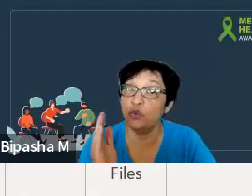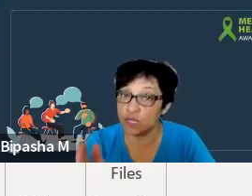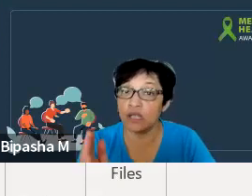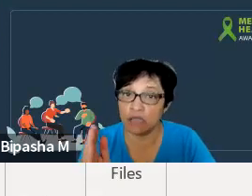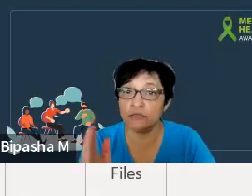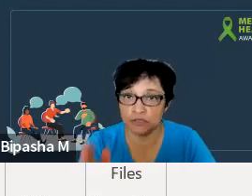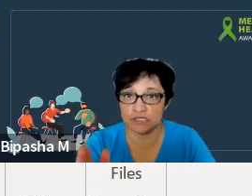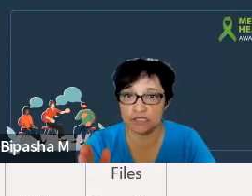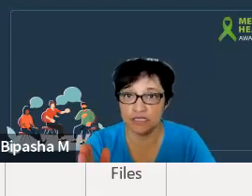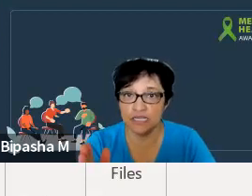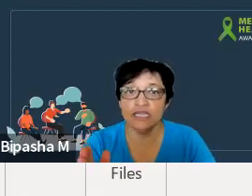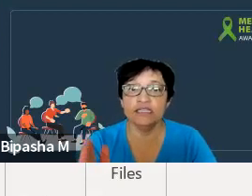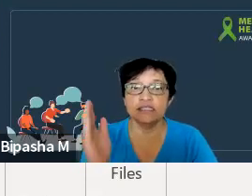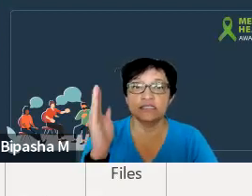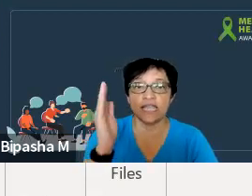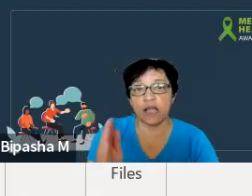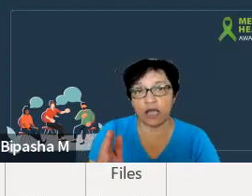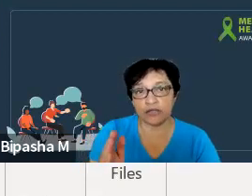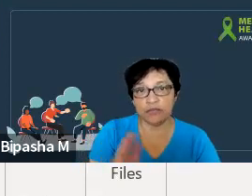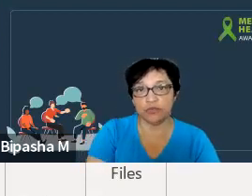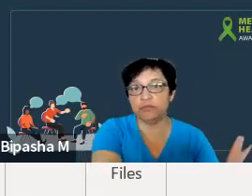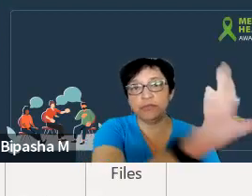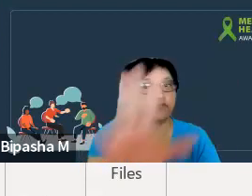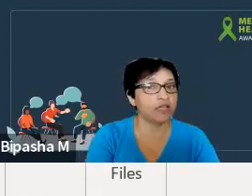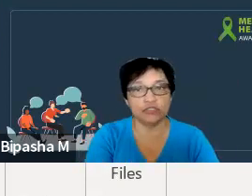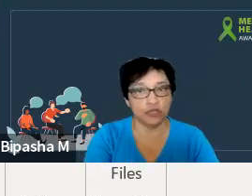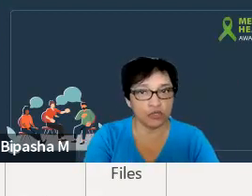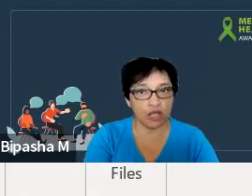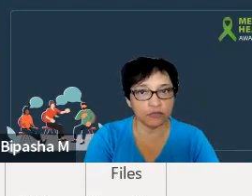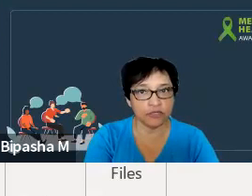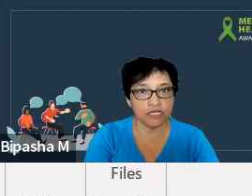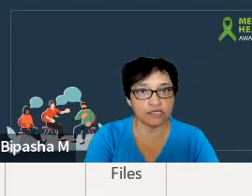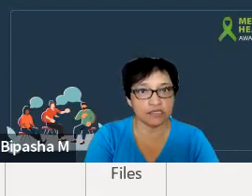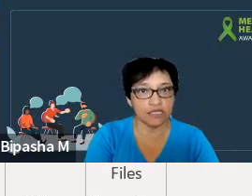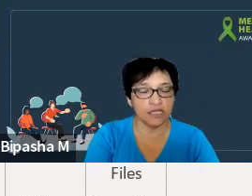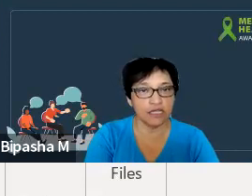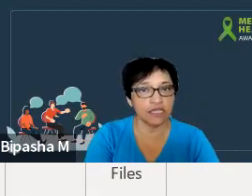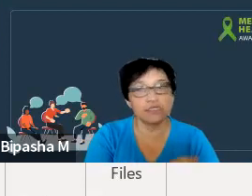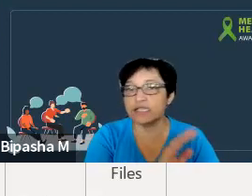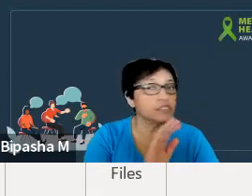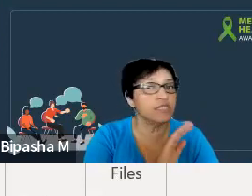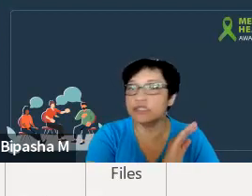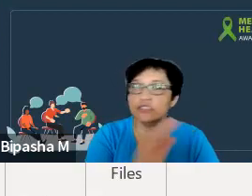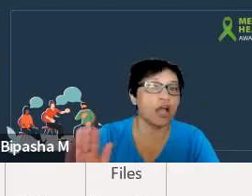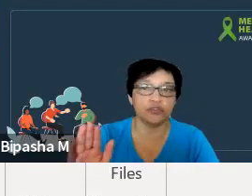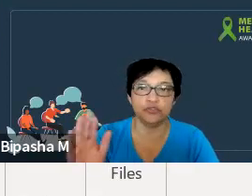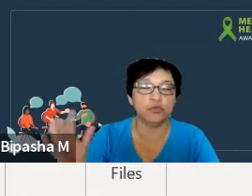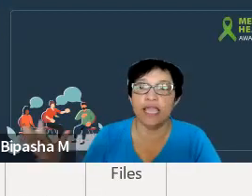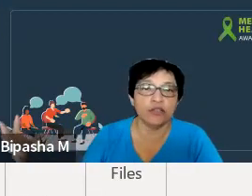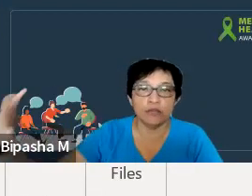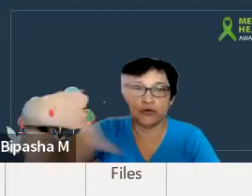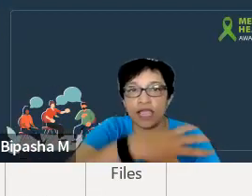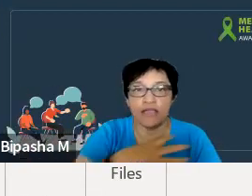color who will call the police. This dichotomy between people of color don't call the police it's not true.